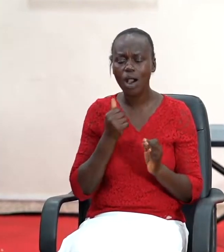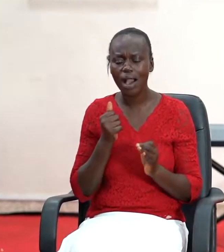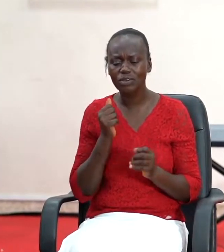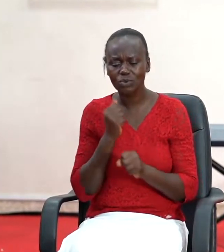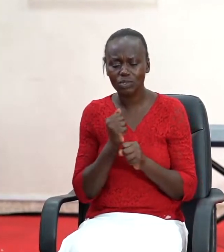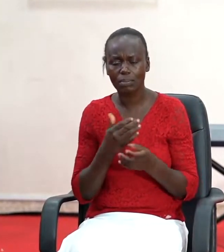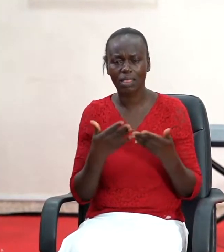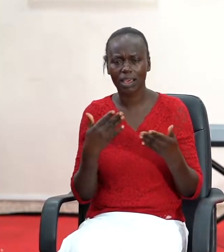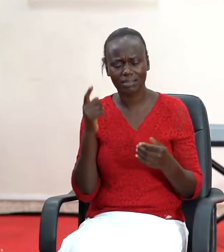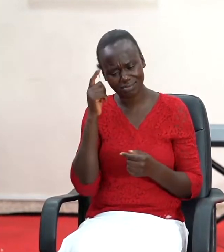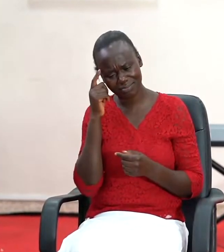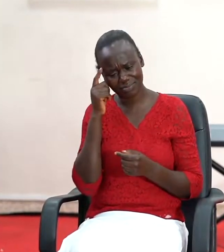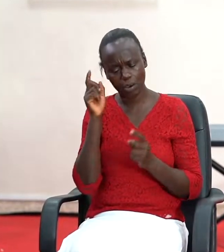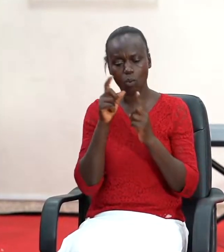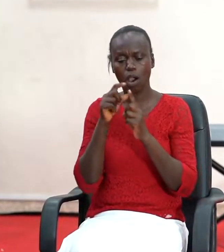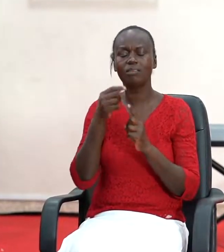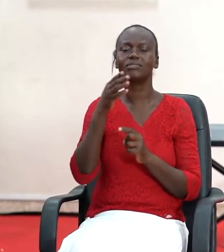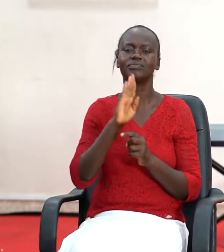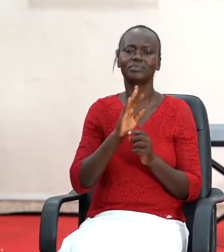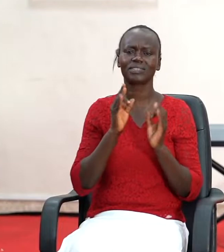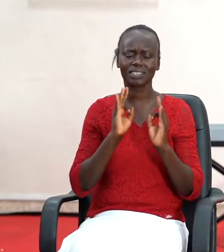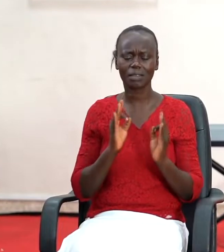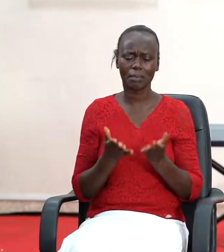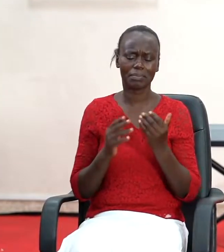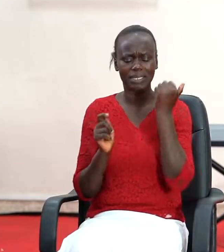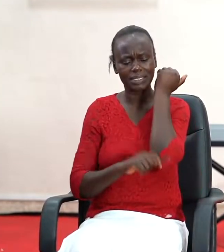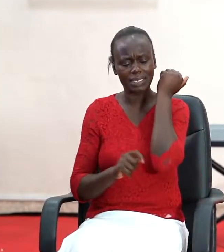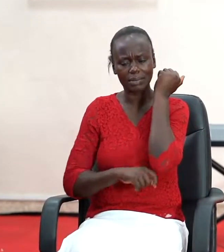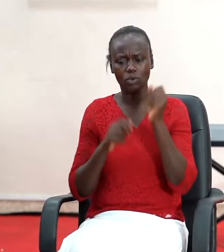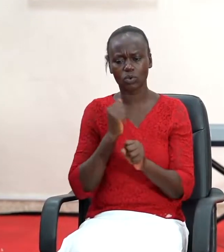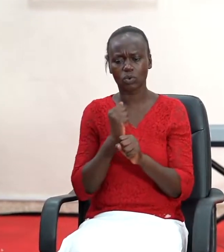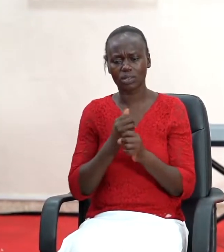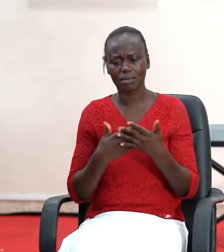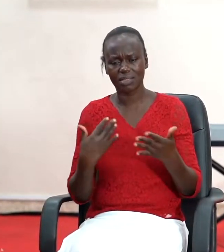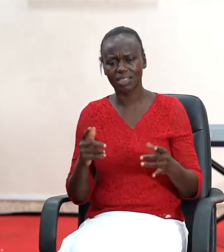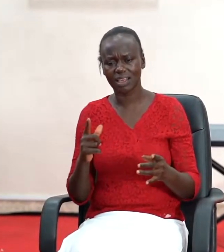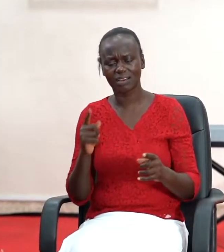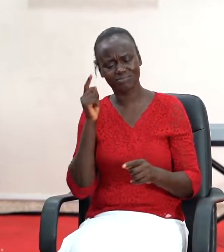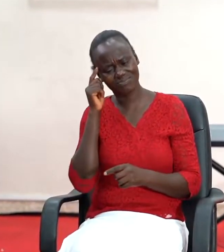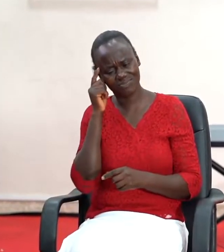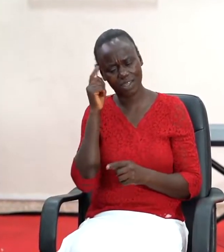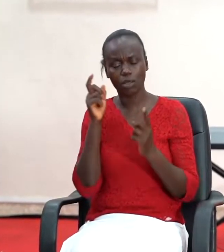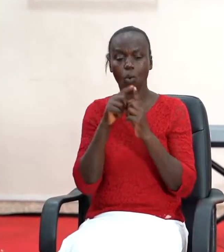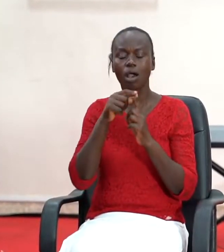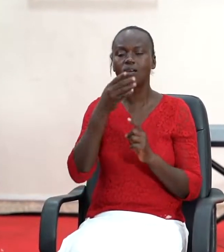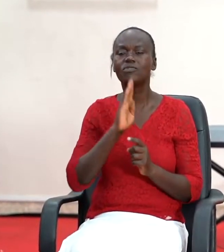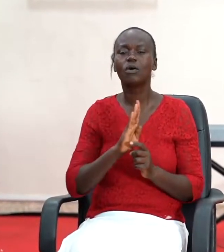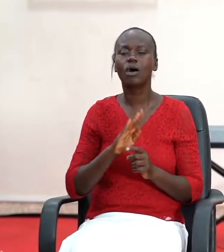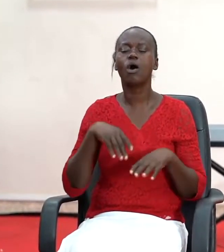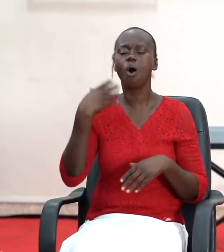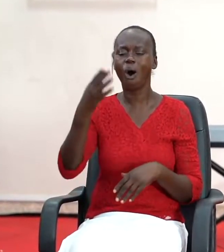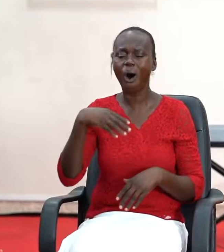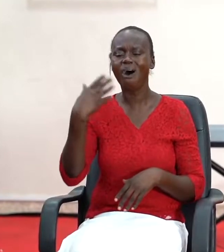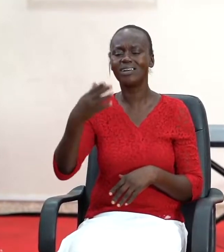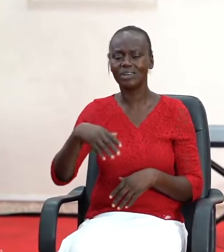word of God. If you are tempted to do something, think about what the word of God says. So meditate on the word of